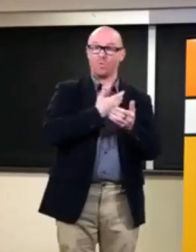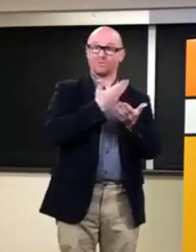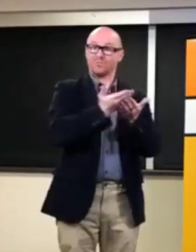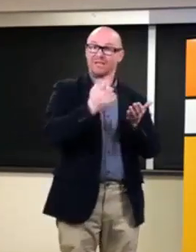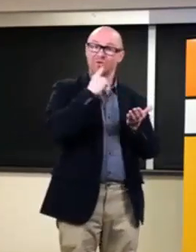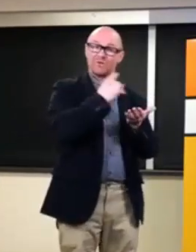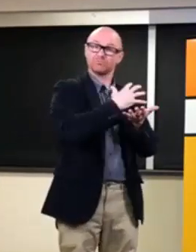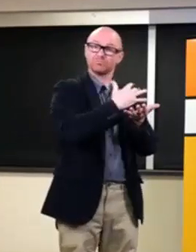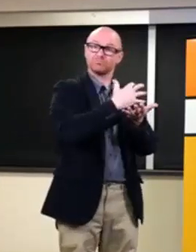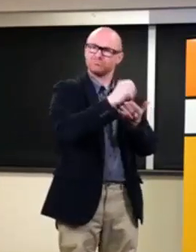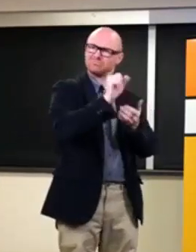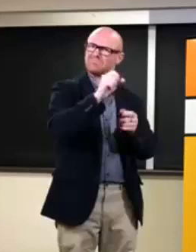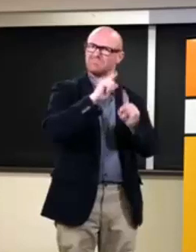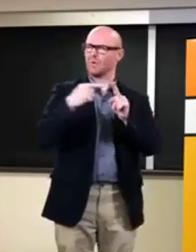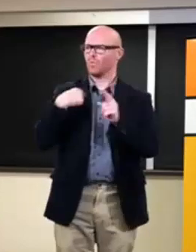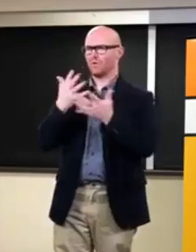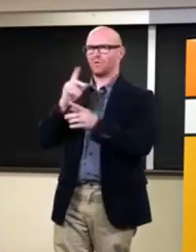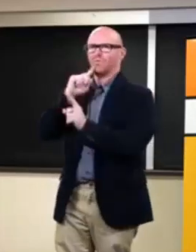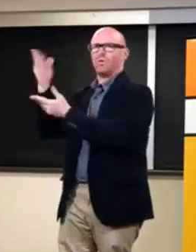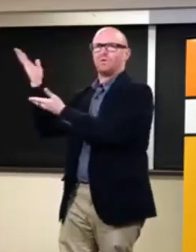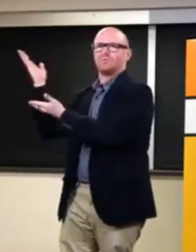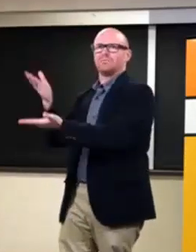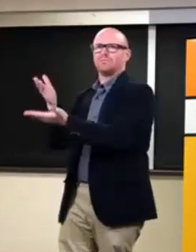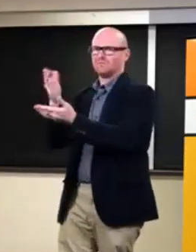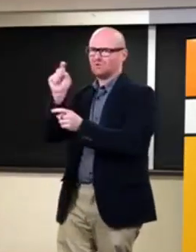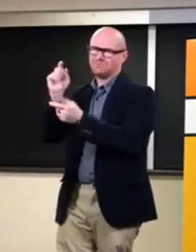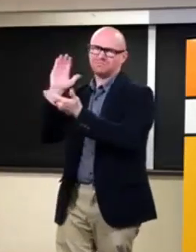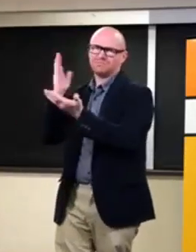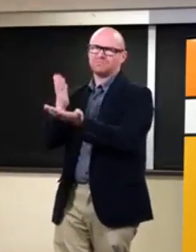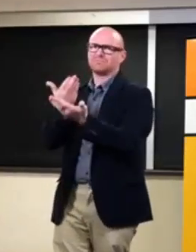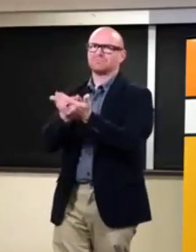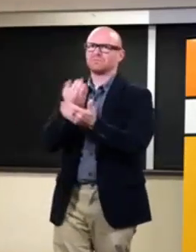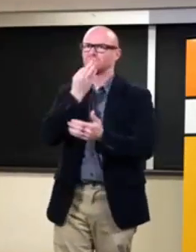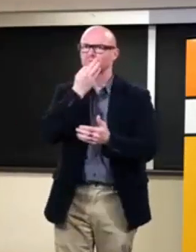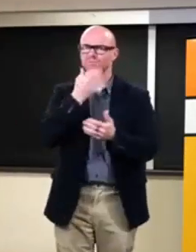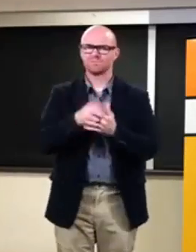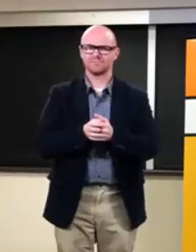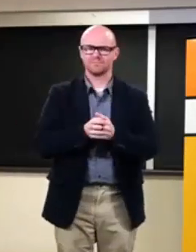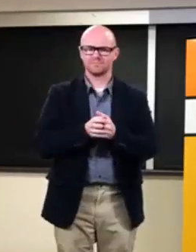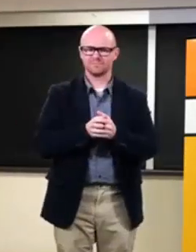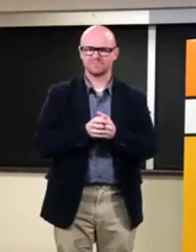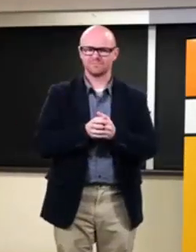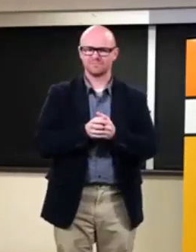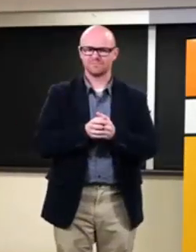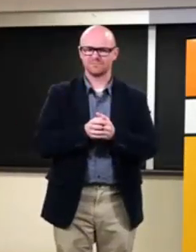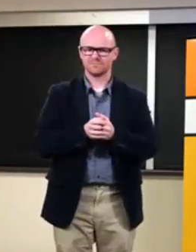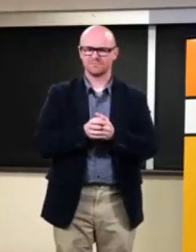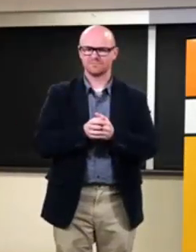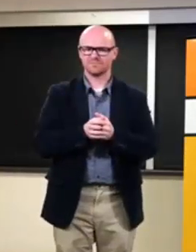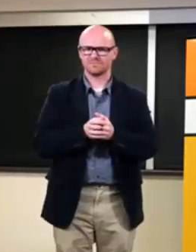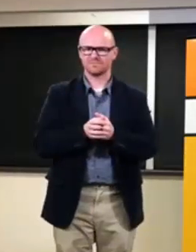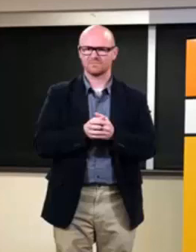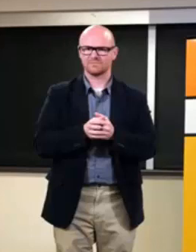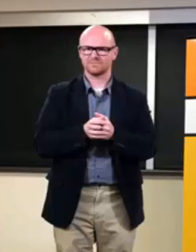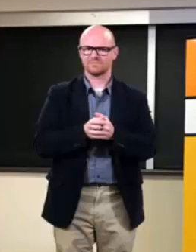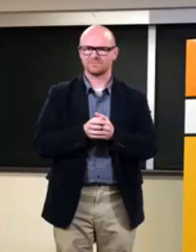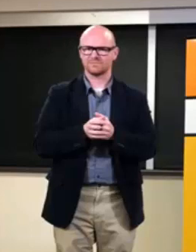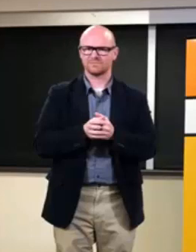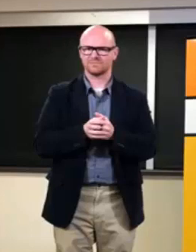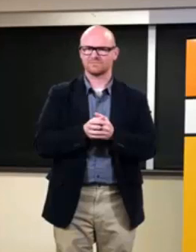just don't have those supplies in hand right now. Okay, so you're keeping... Do we know which Utah hospitals